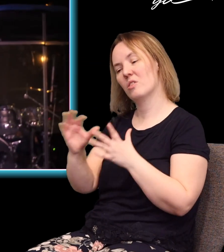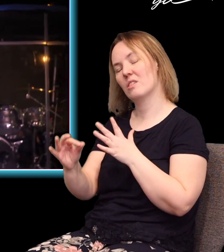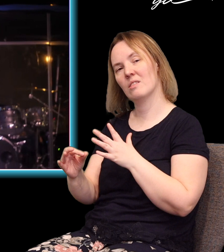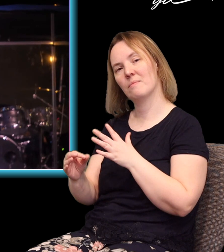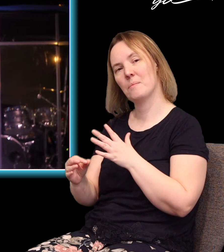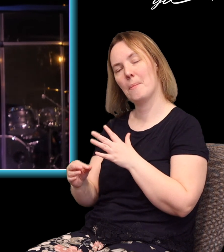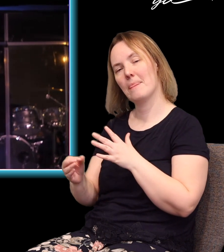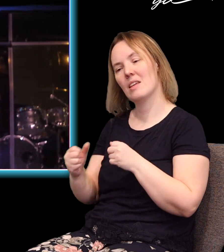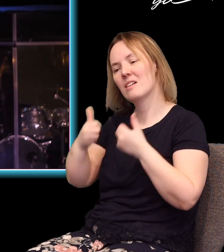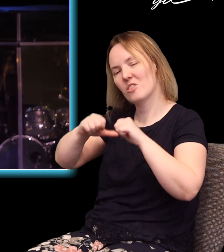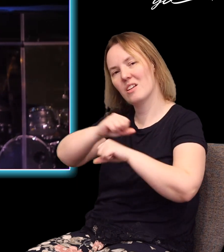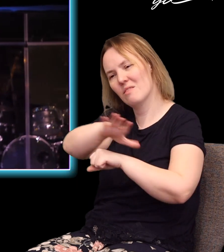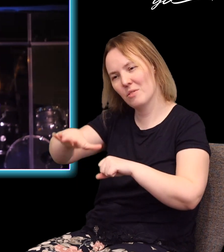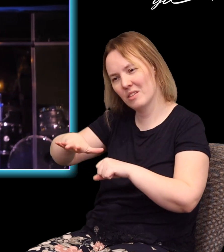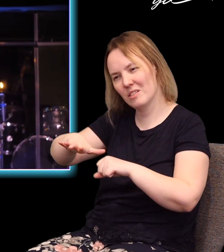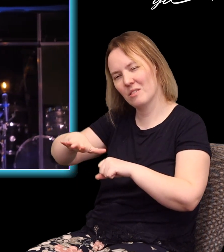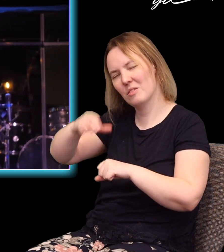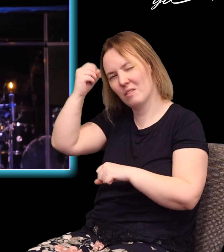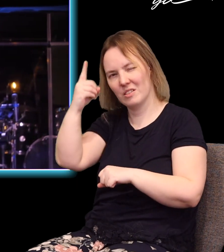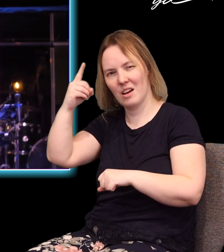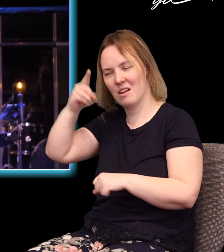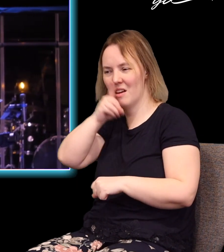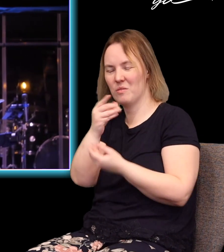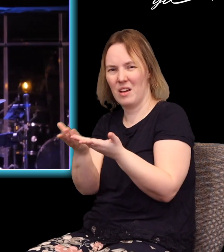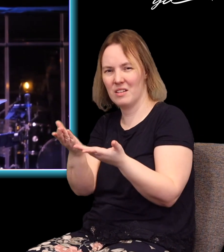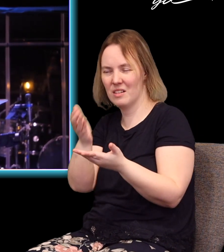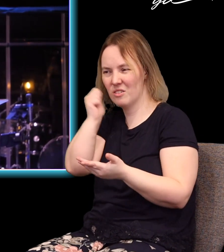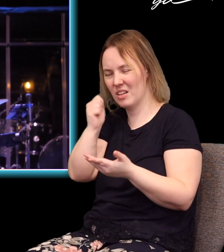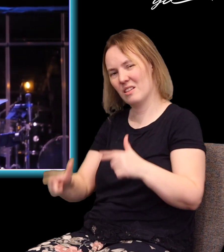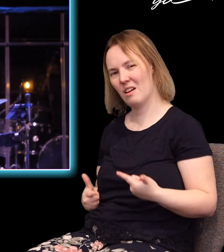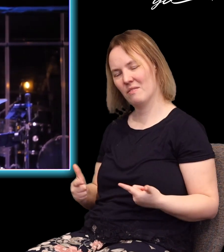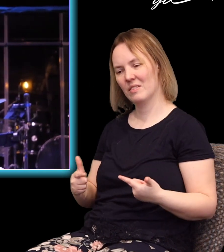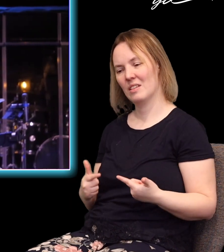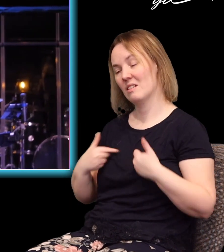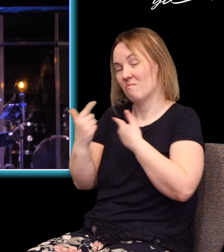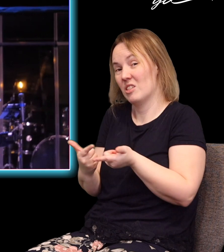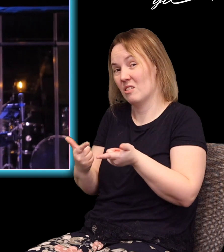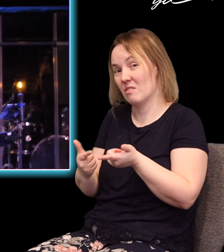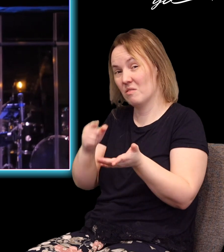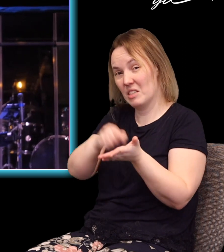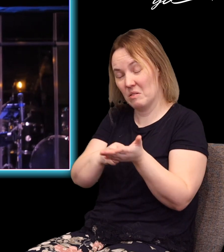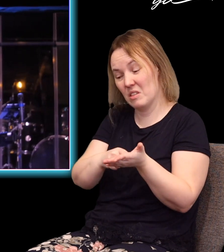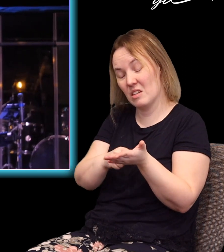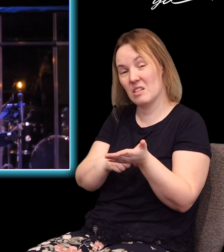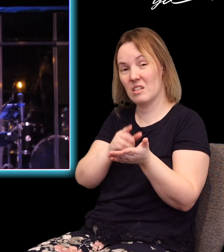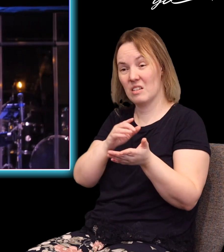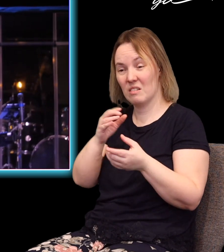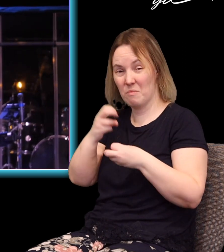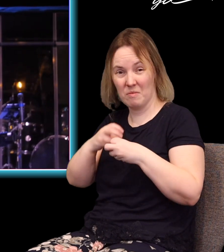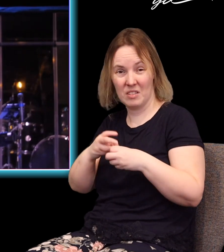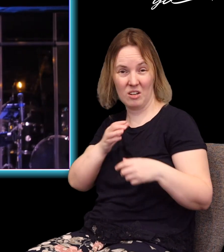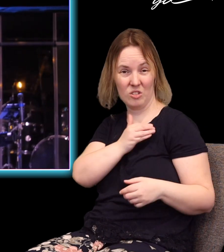your choices, try to influence what you perceive as reality in your daily life. And until we deal with the issues in our